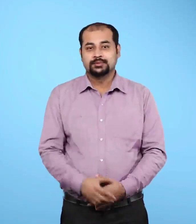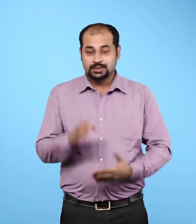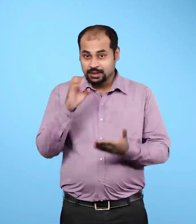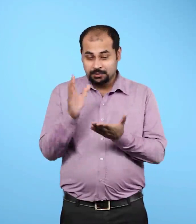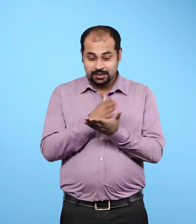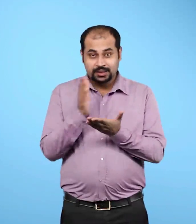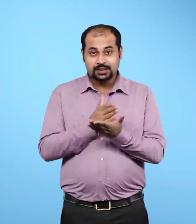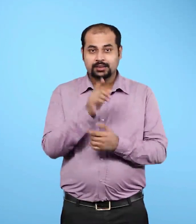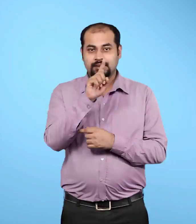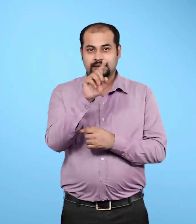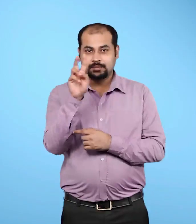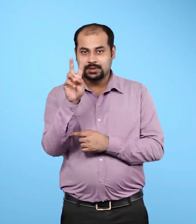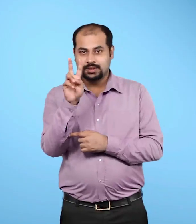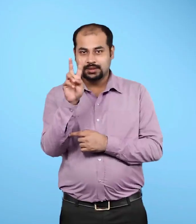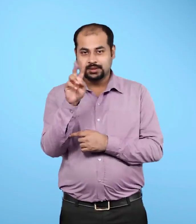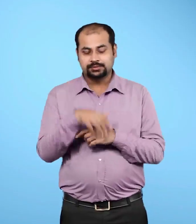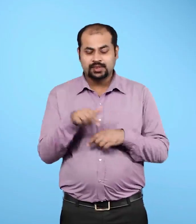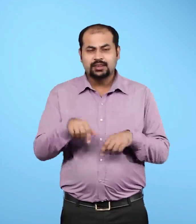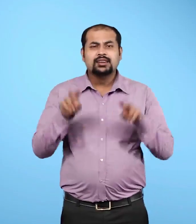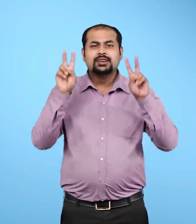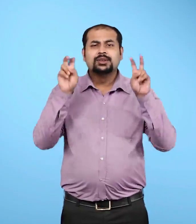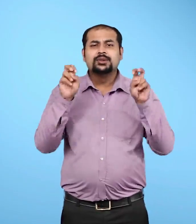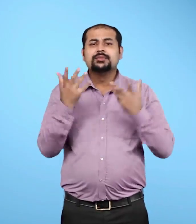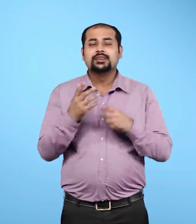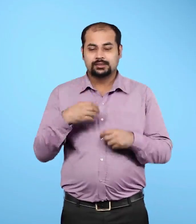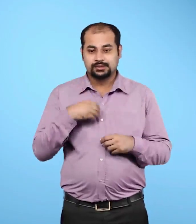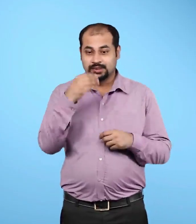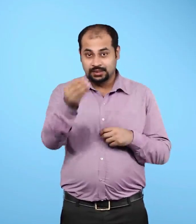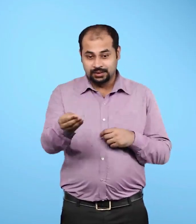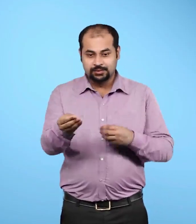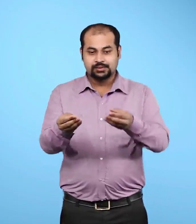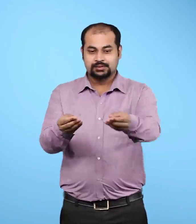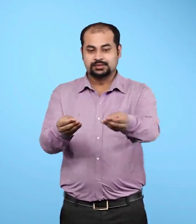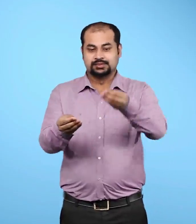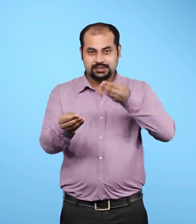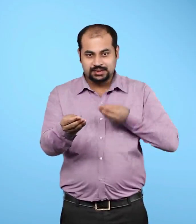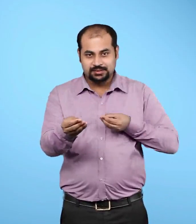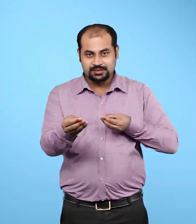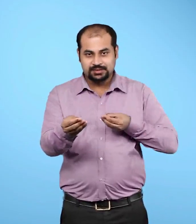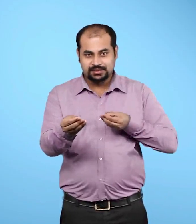This is the Chapter 12, Give and Take,